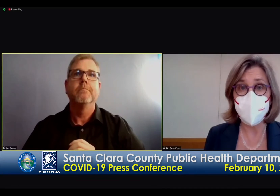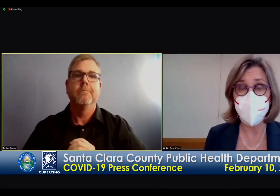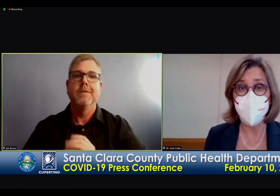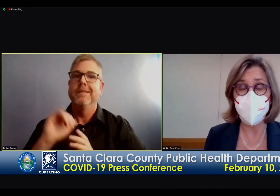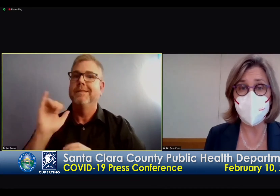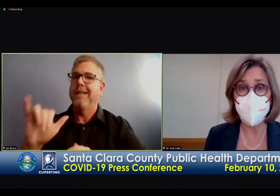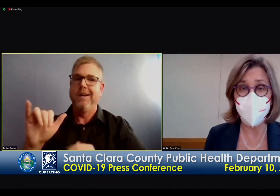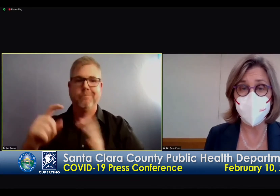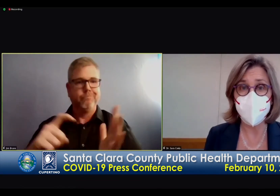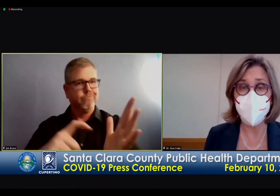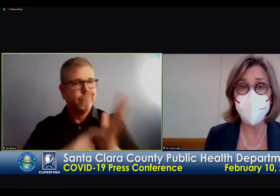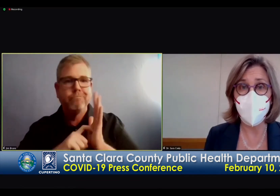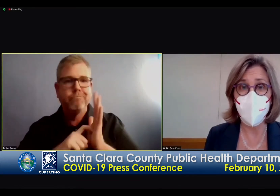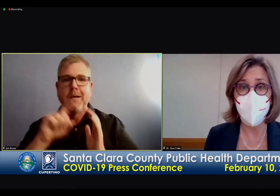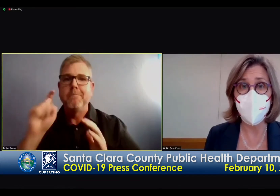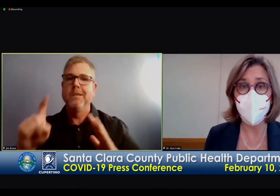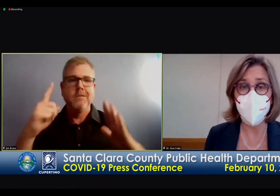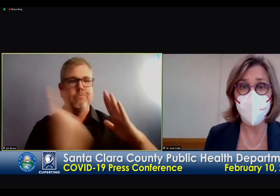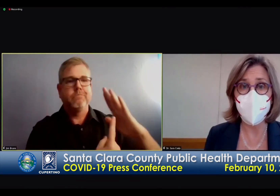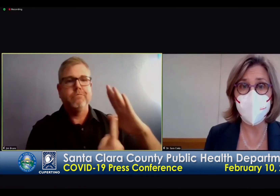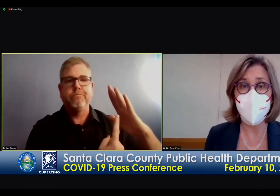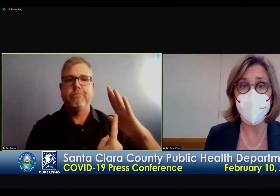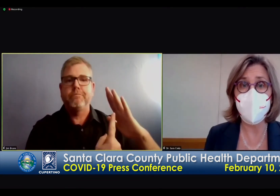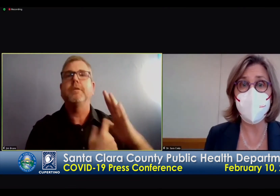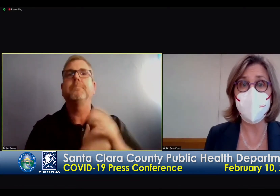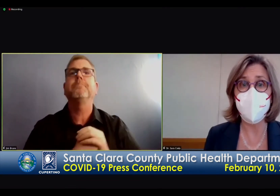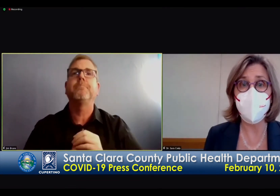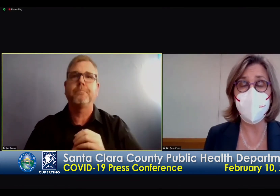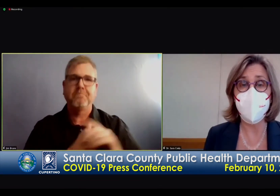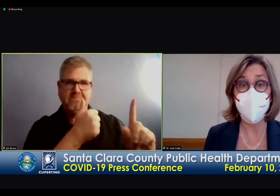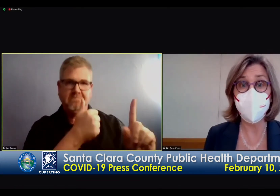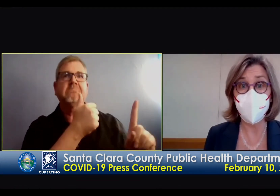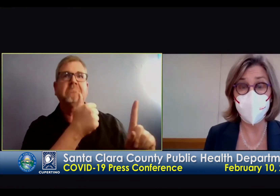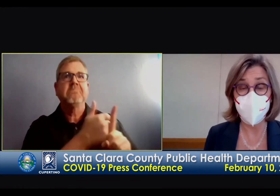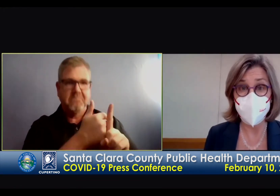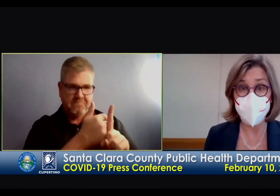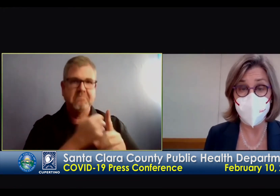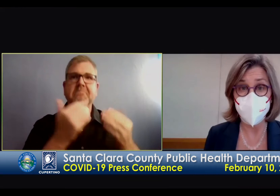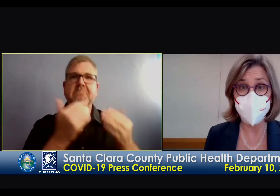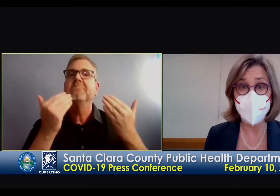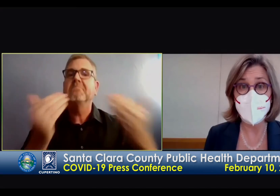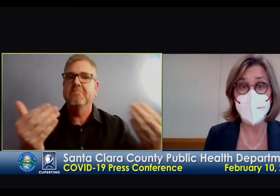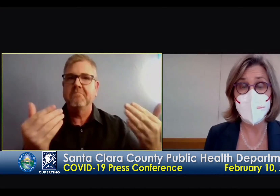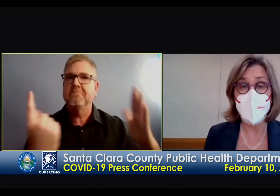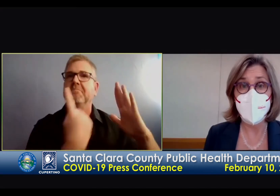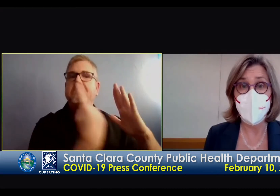quarantined after travel along with a household contact.